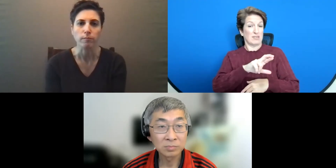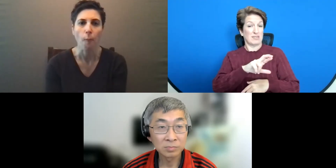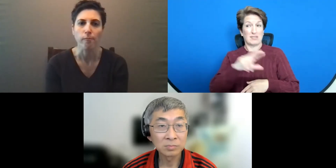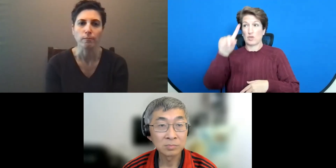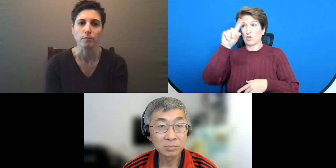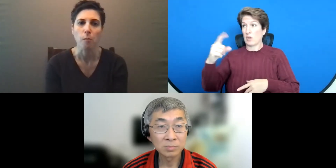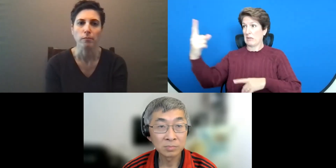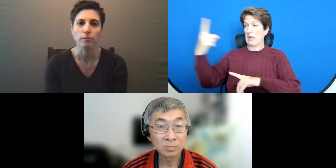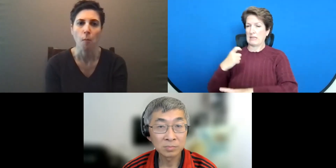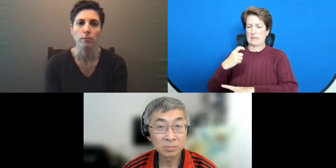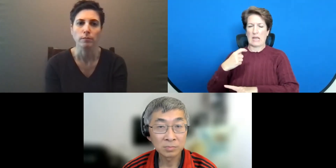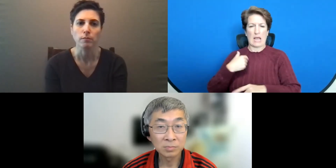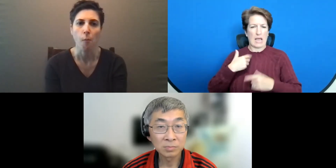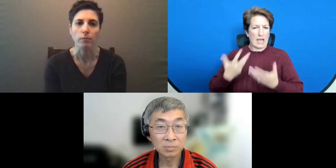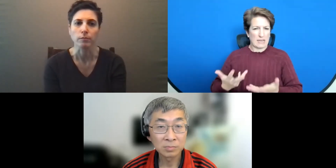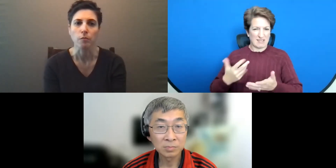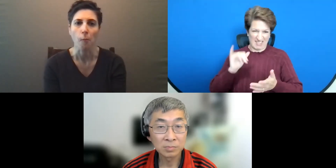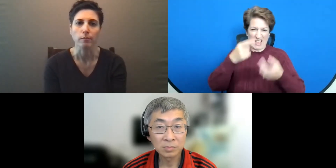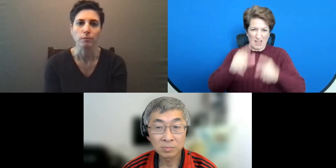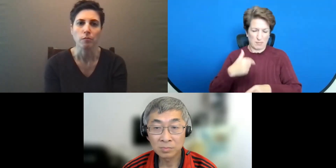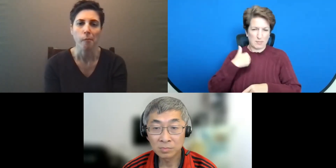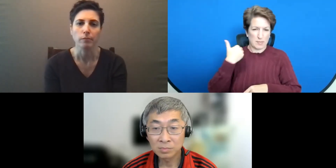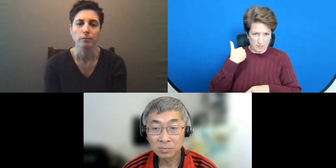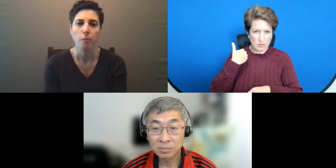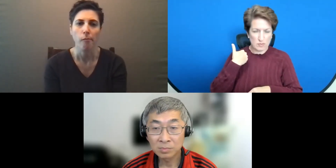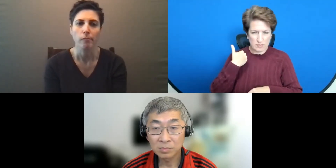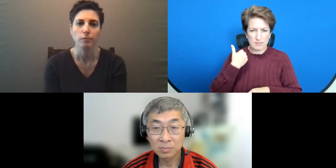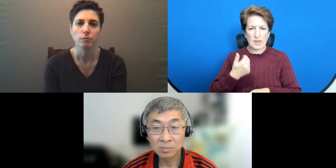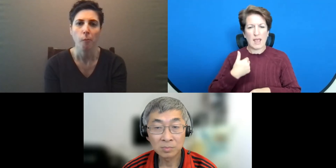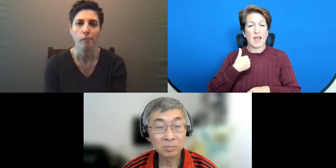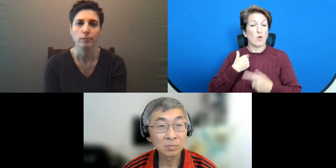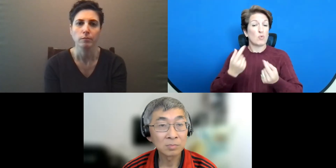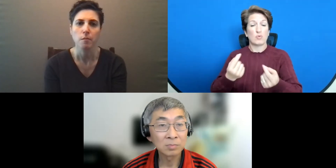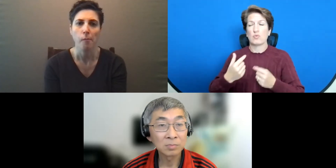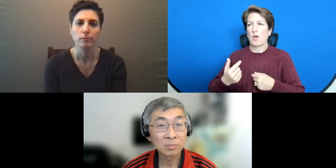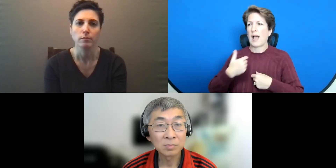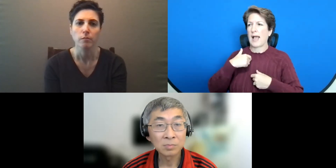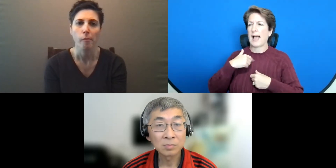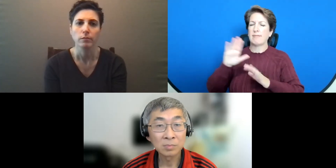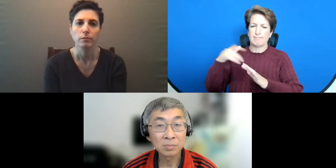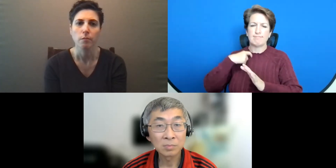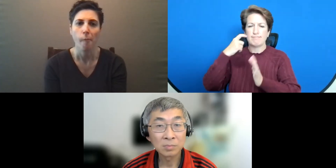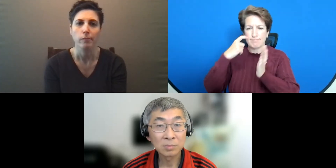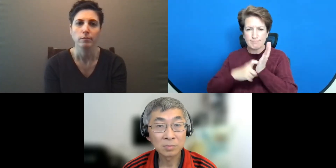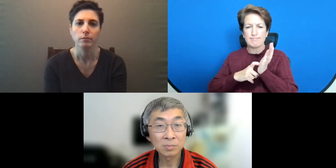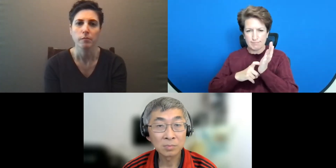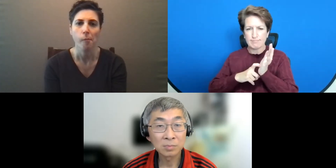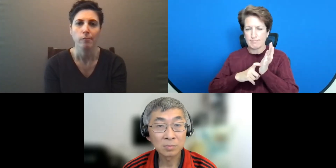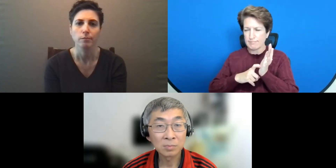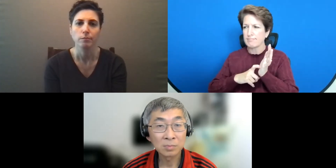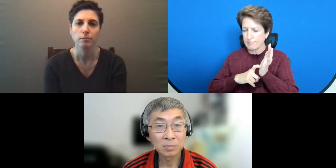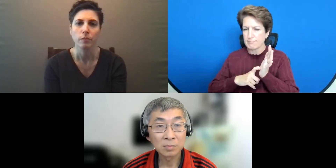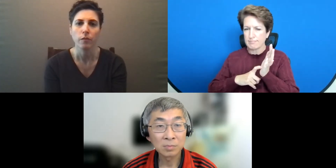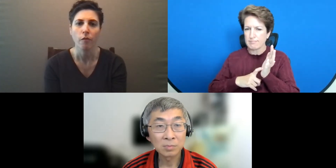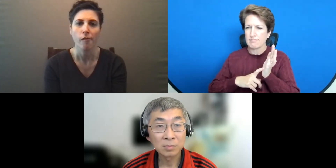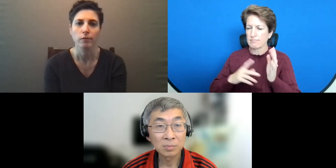too, but I try to acknowledge that person and I say, yeah, and it's very, very important and helpful if we